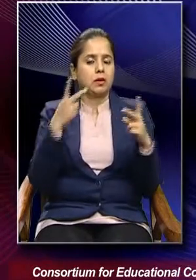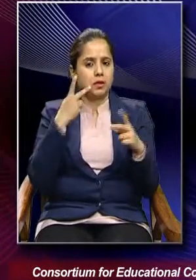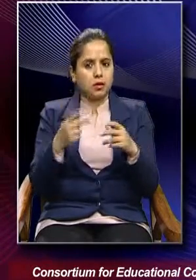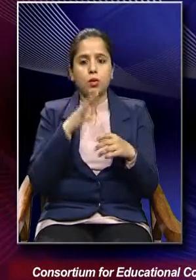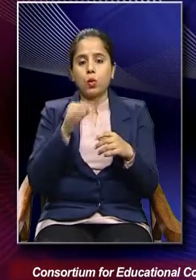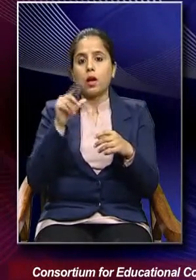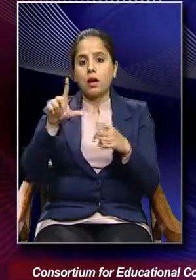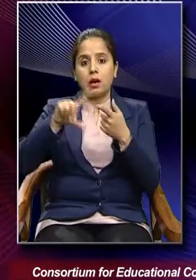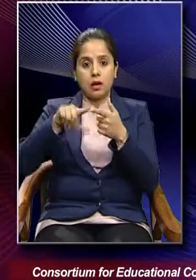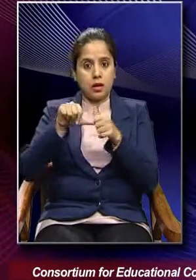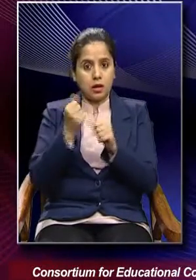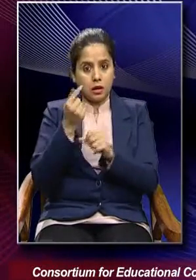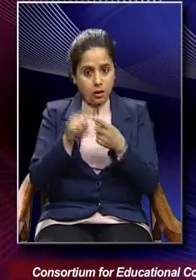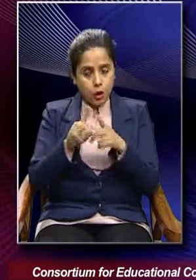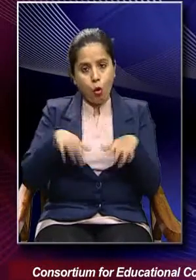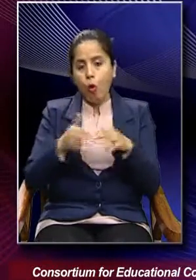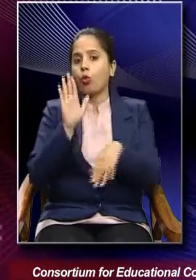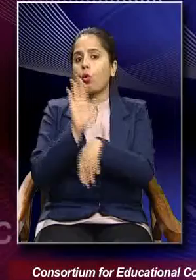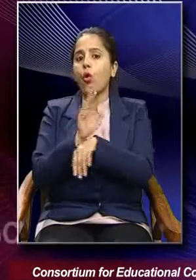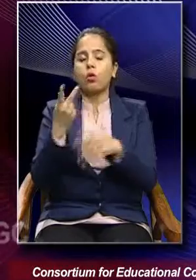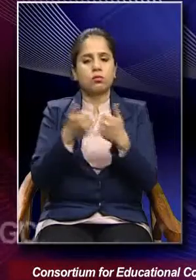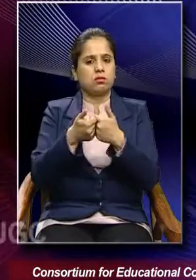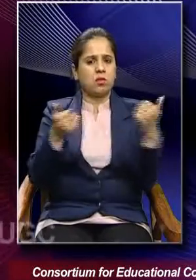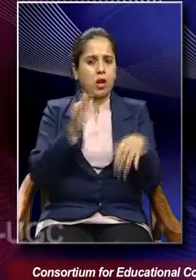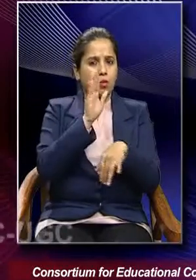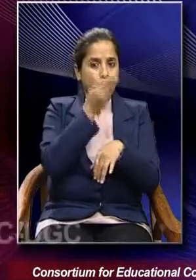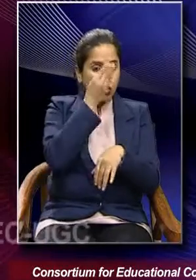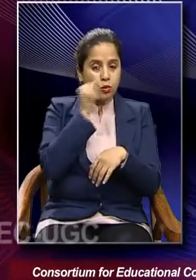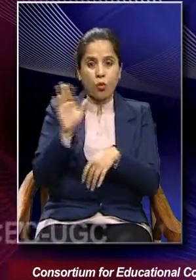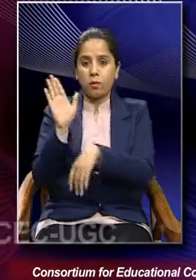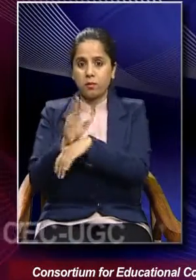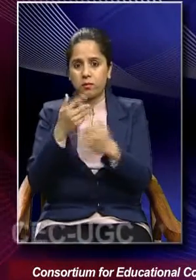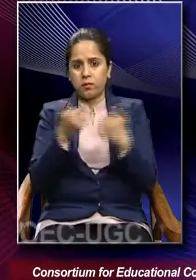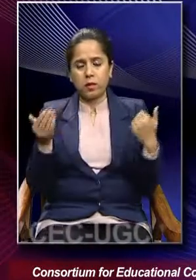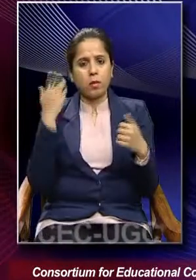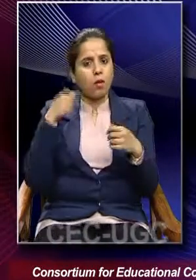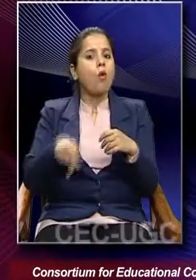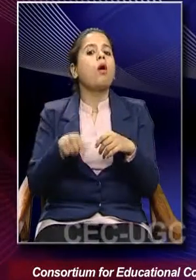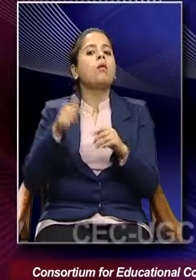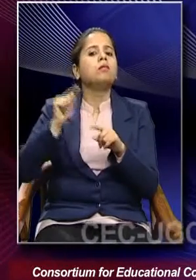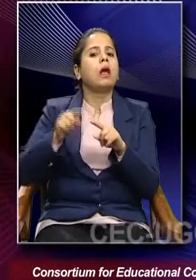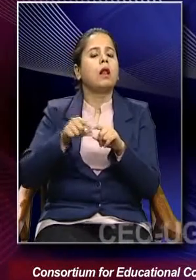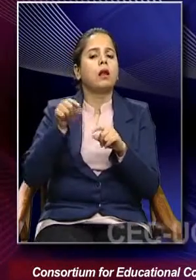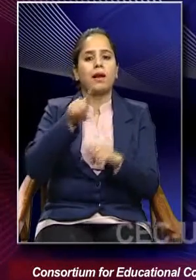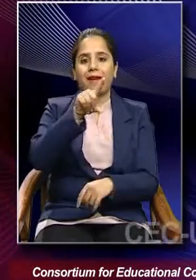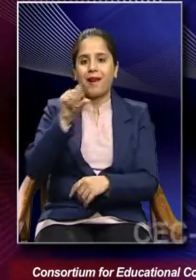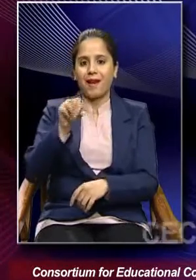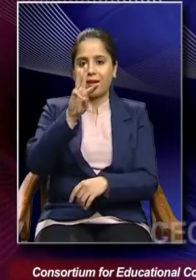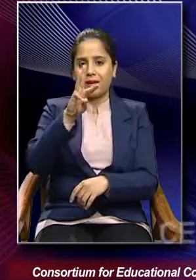between League and Congress. Results of the provincial elections of